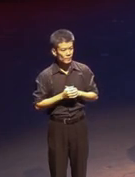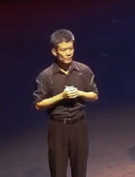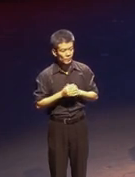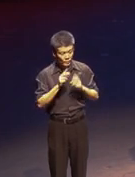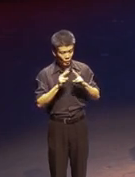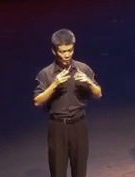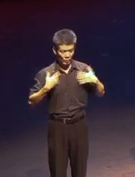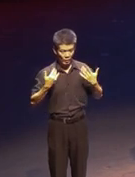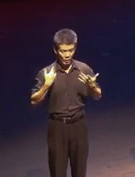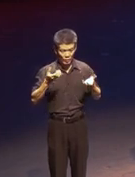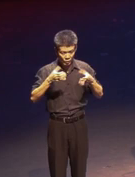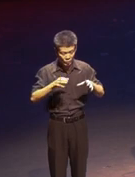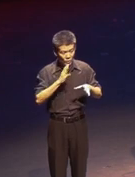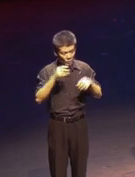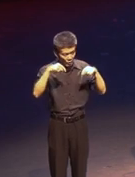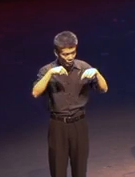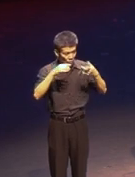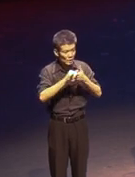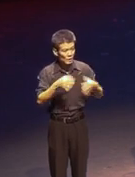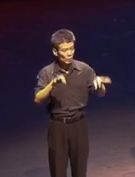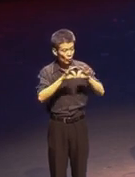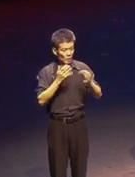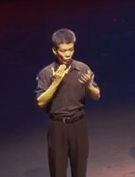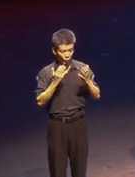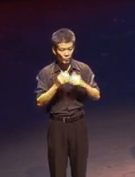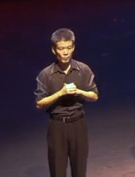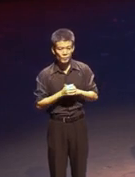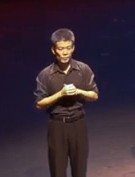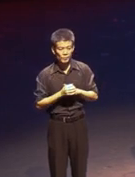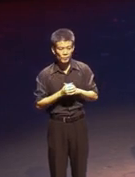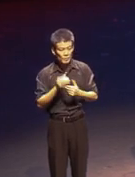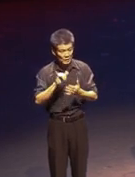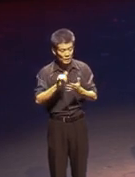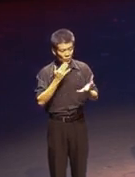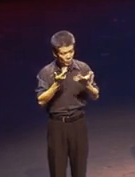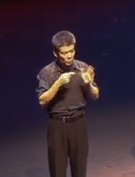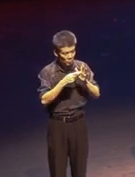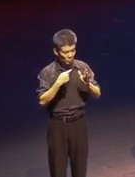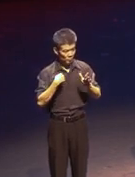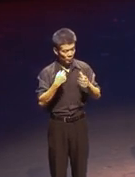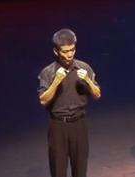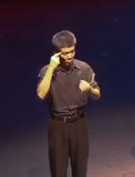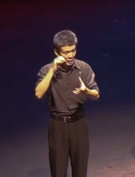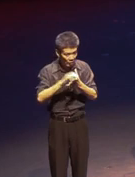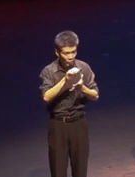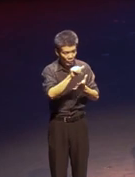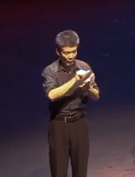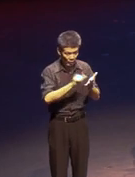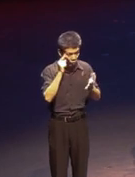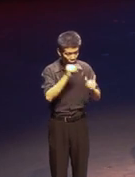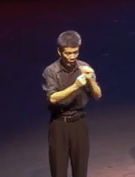I'm very happy to have a chance to speak to this important forum. The forum dedicates my strong belief that the arts are